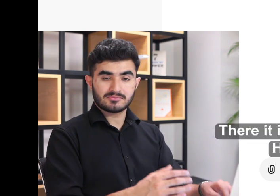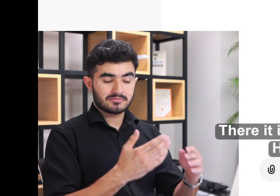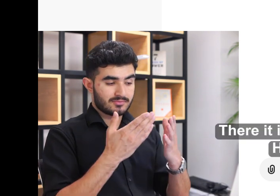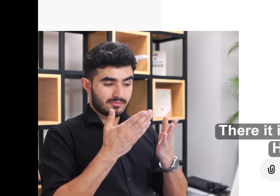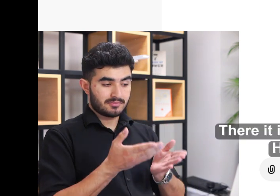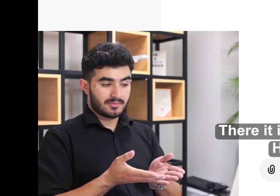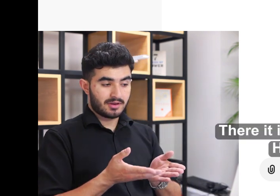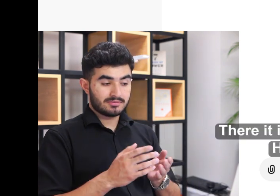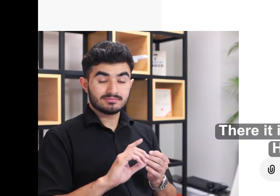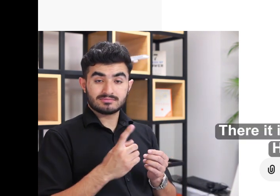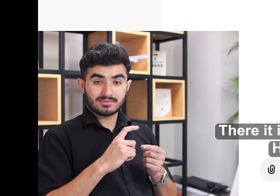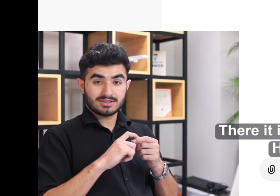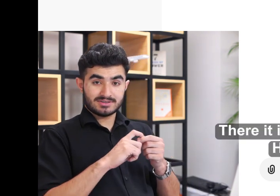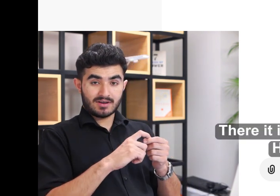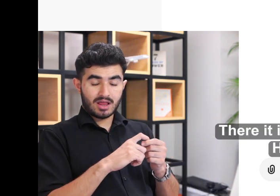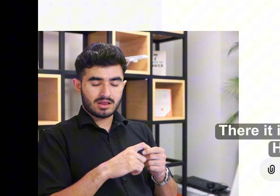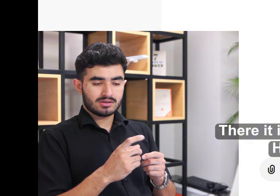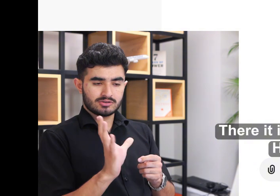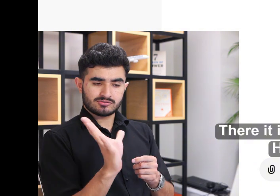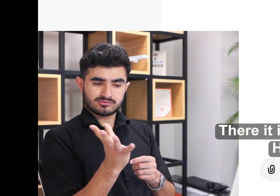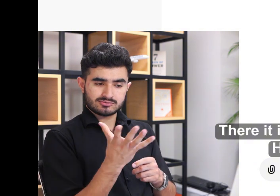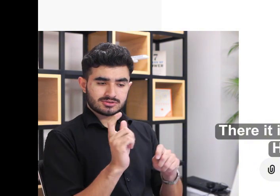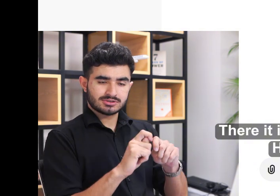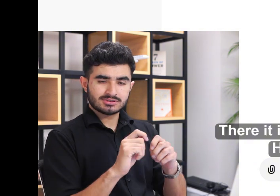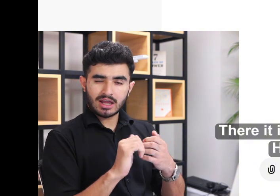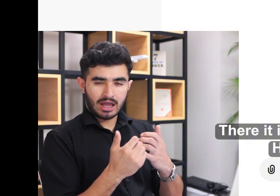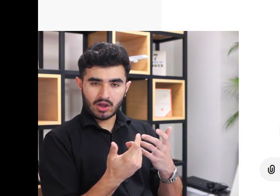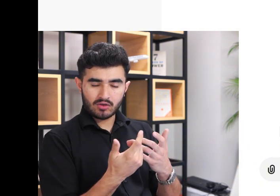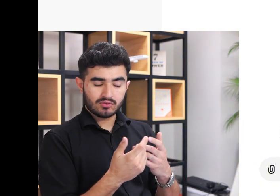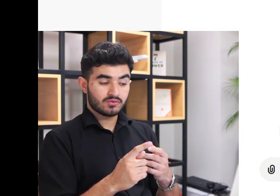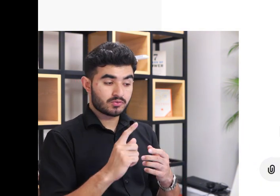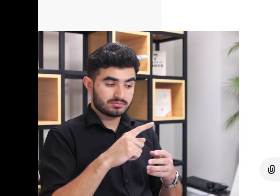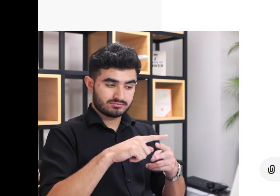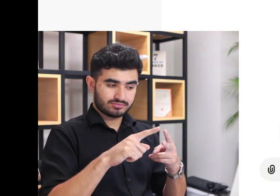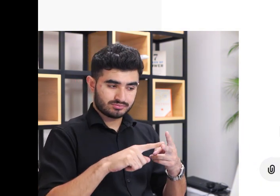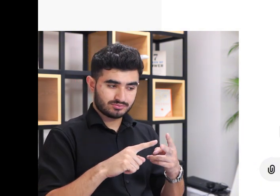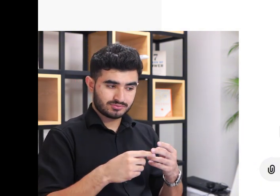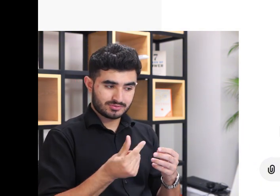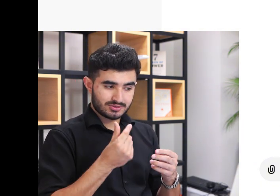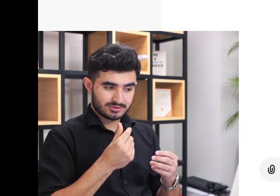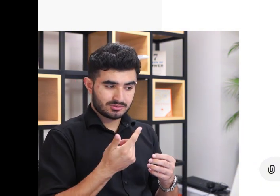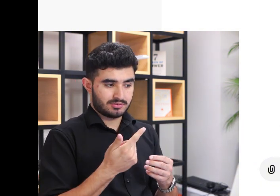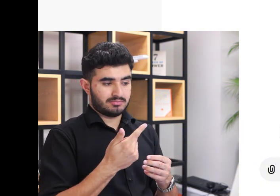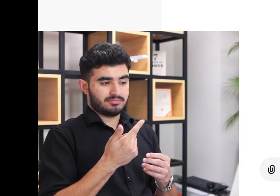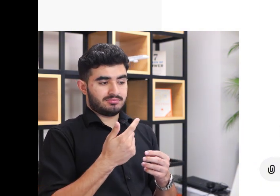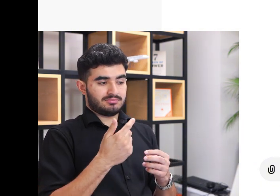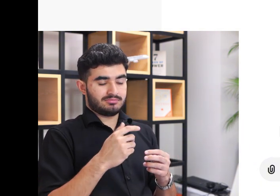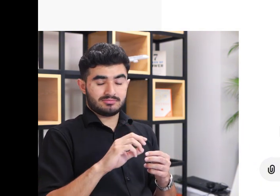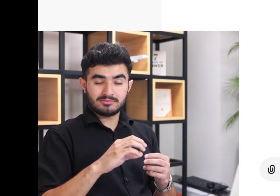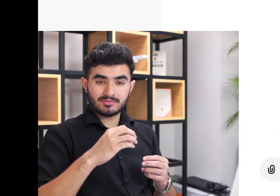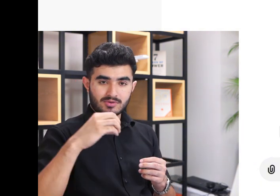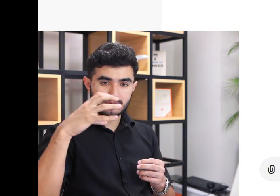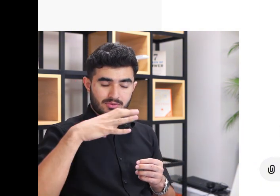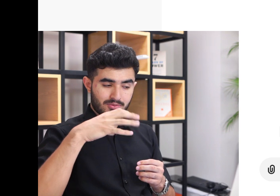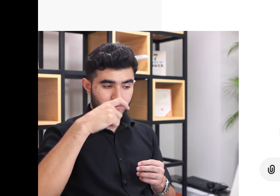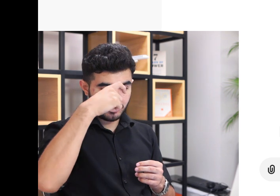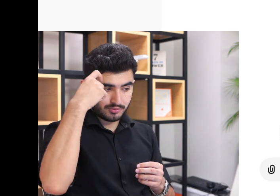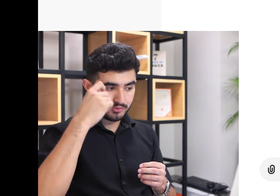There it is, the response to the first question. How does a microwave work? As expected, the response explains technicalities like